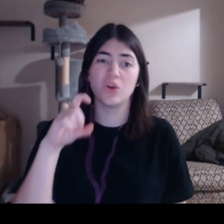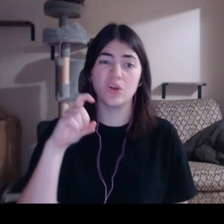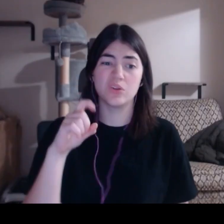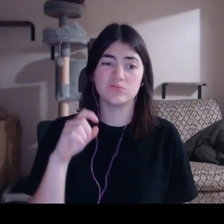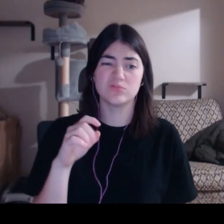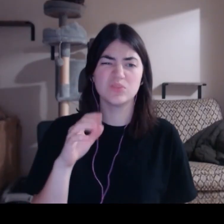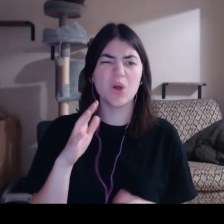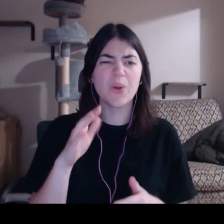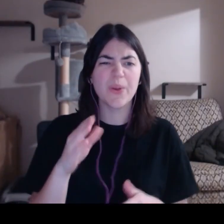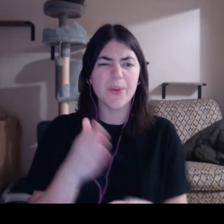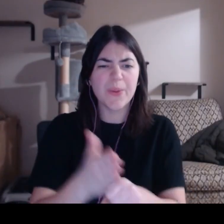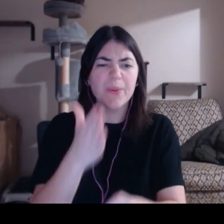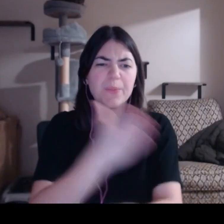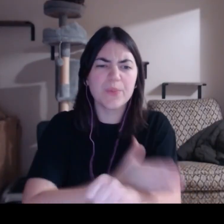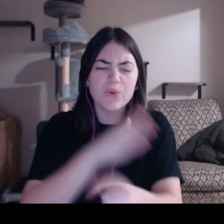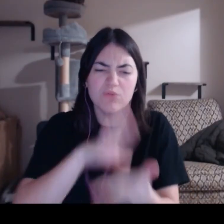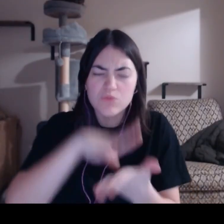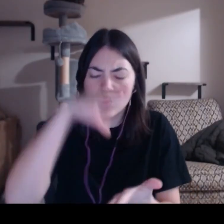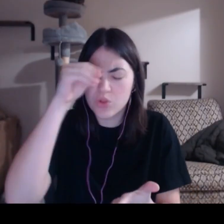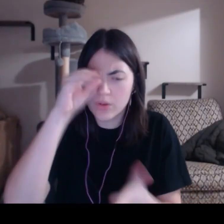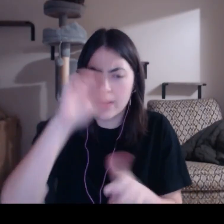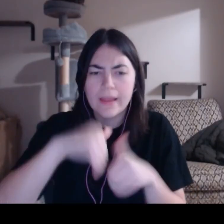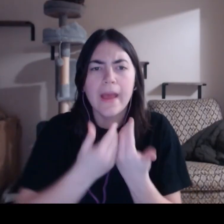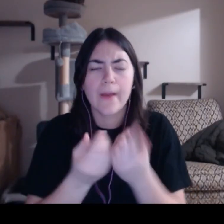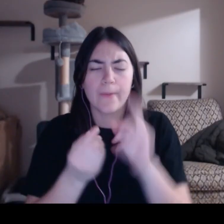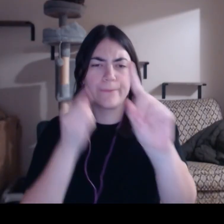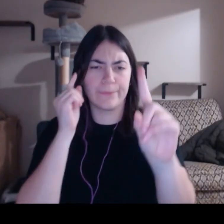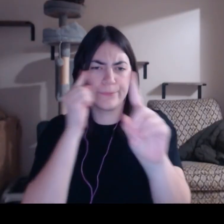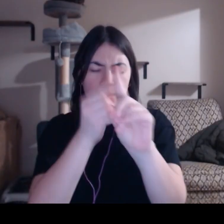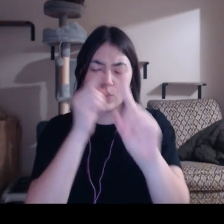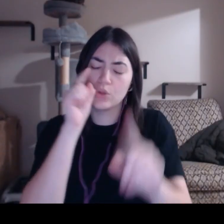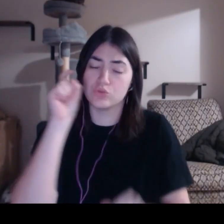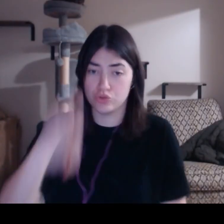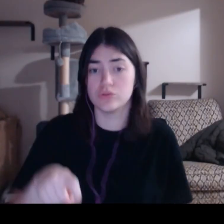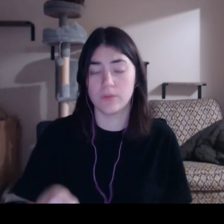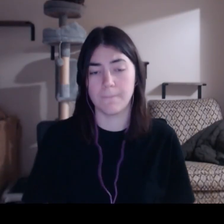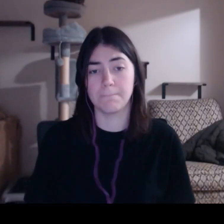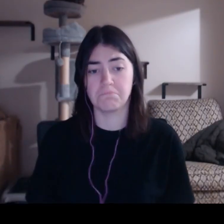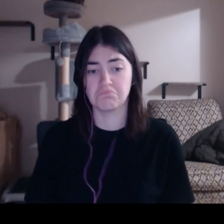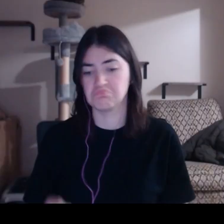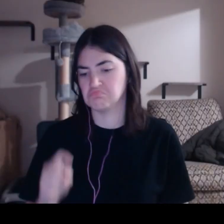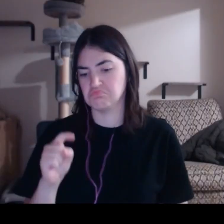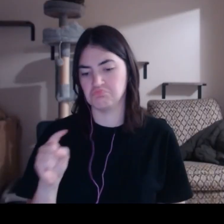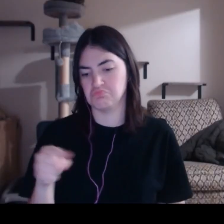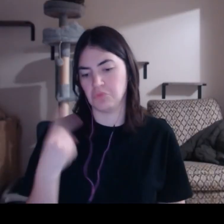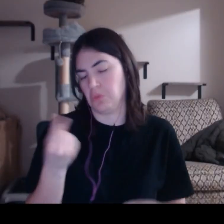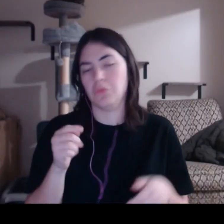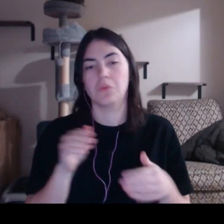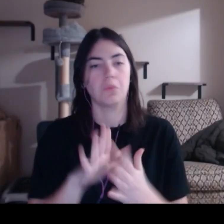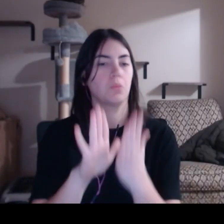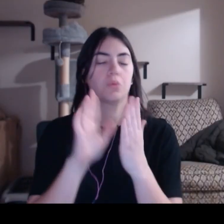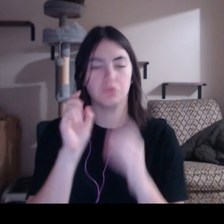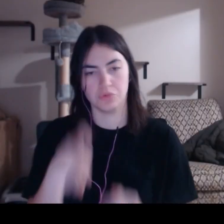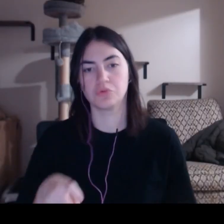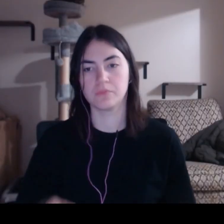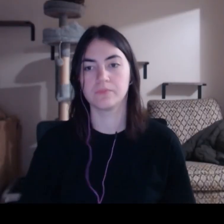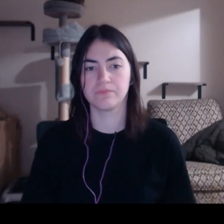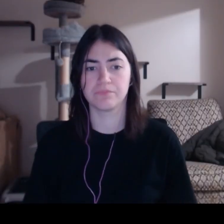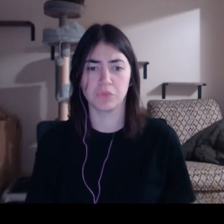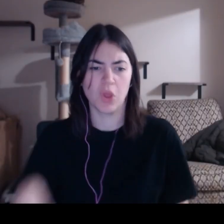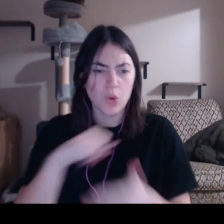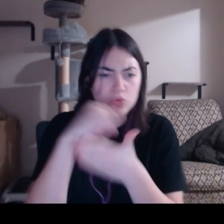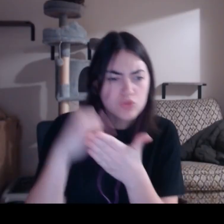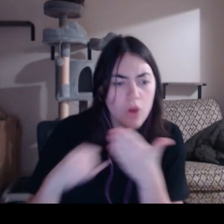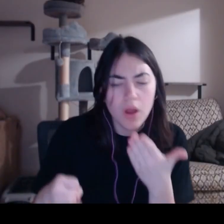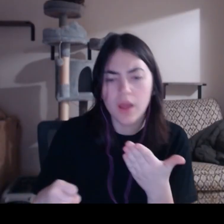this improve the learning. It's the only reason to do anything once you walk through that door, whether it's drawing pictures, using humour,